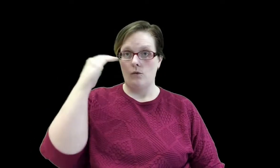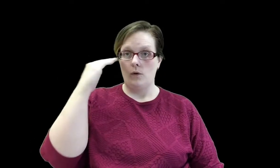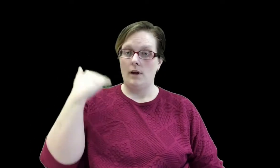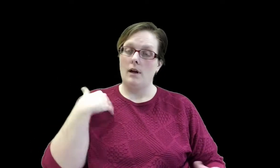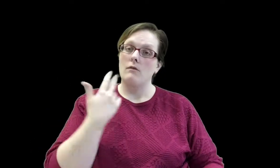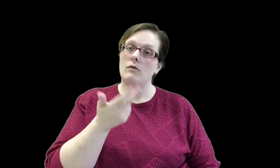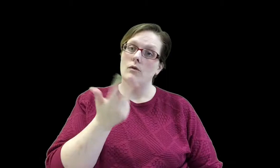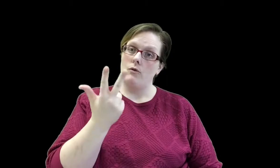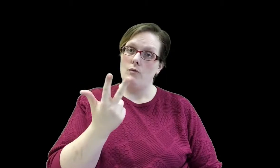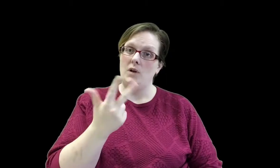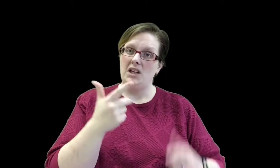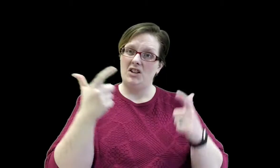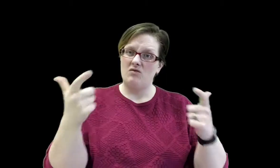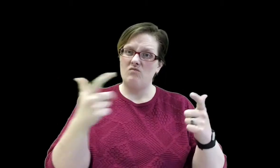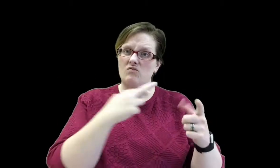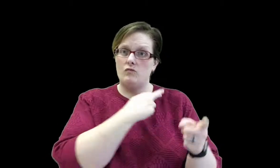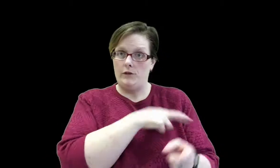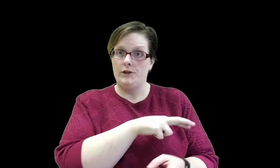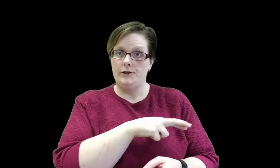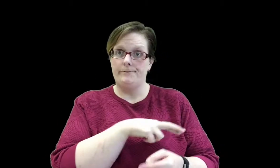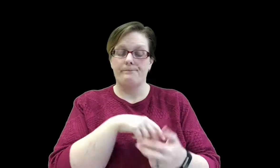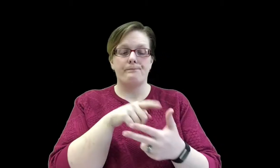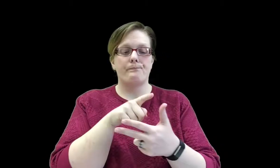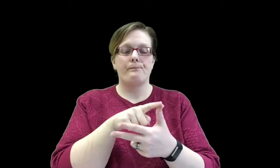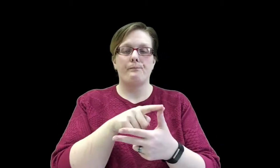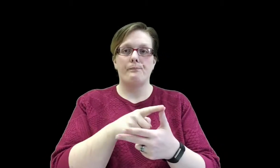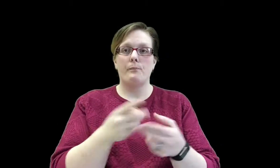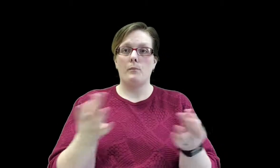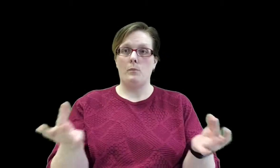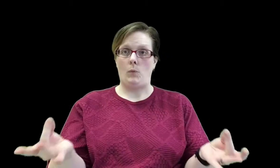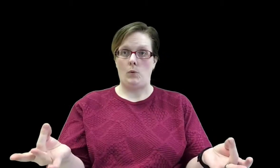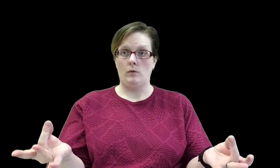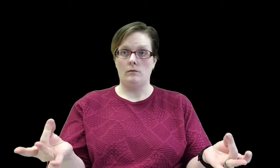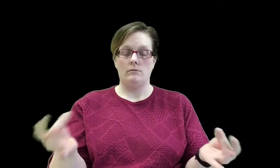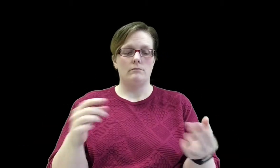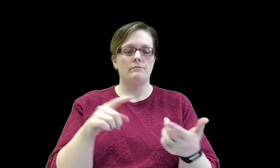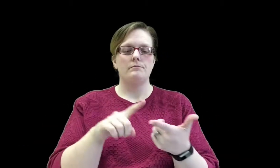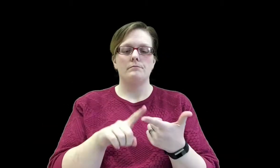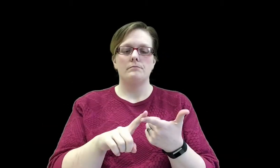In South Korea, they have 3 major religions: Buddhism,